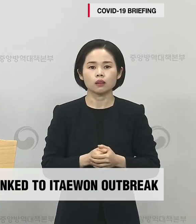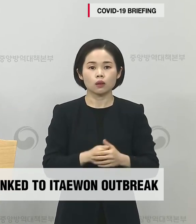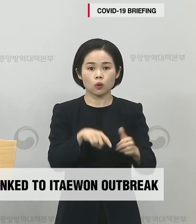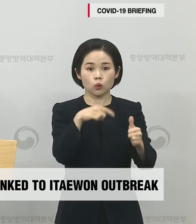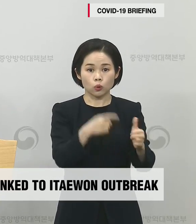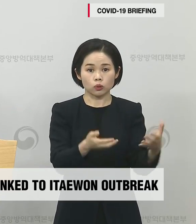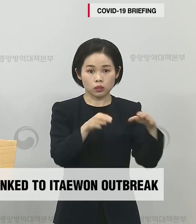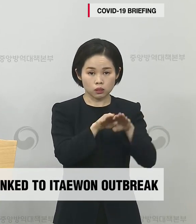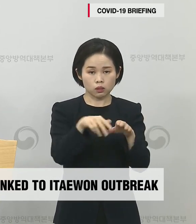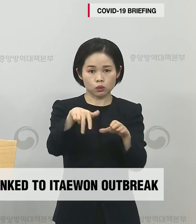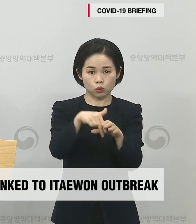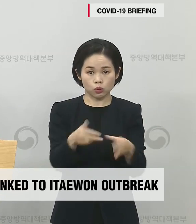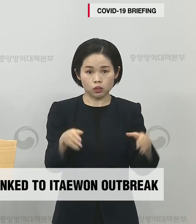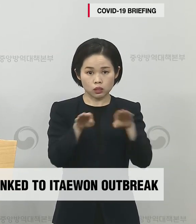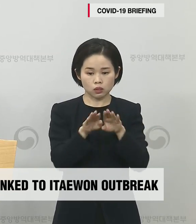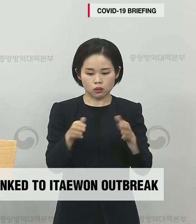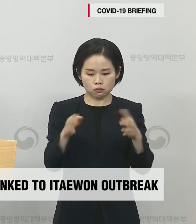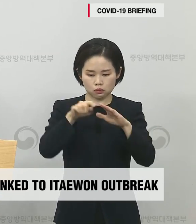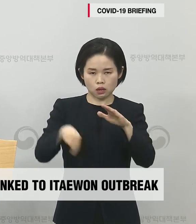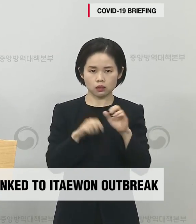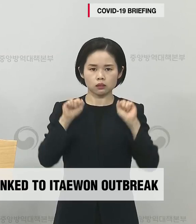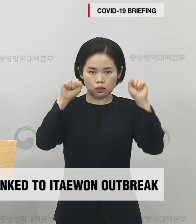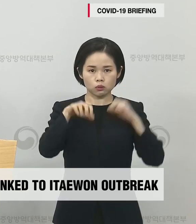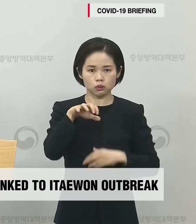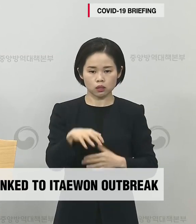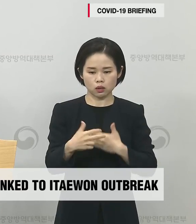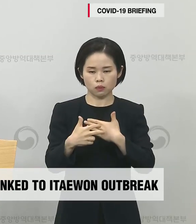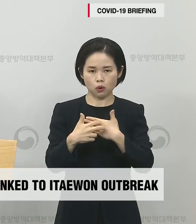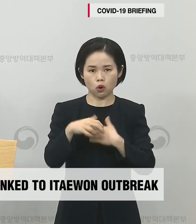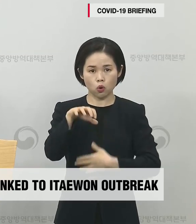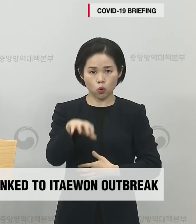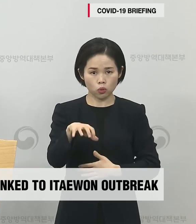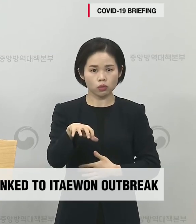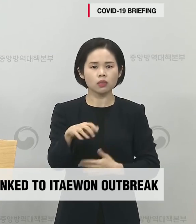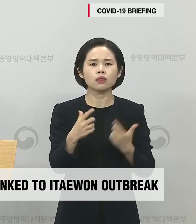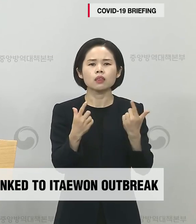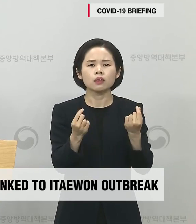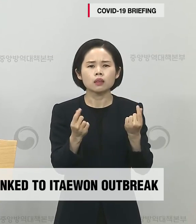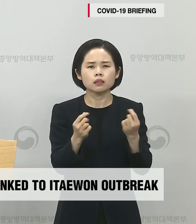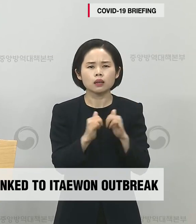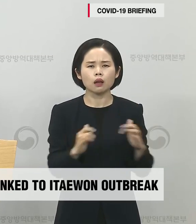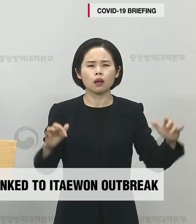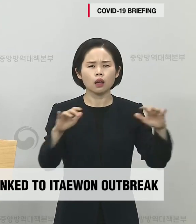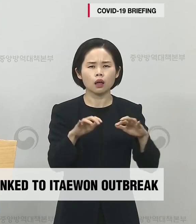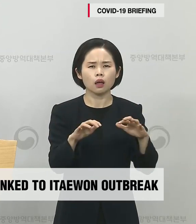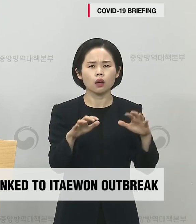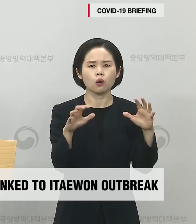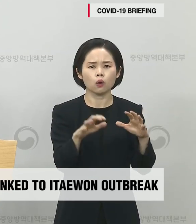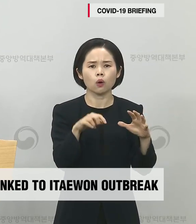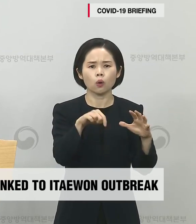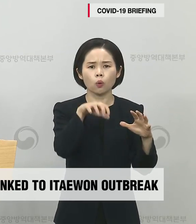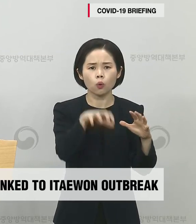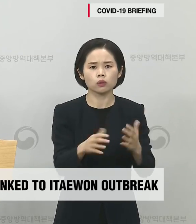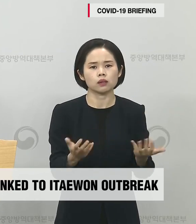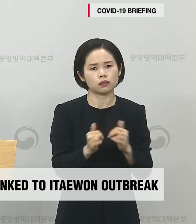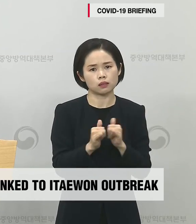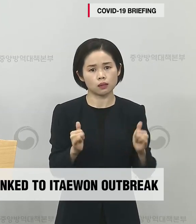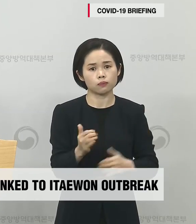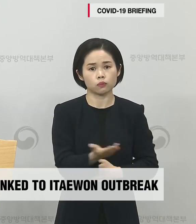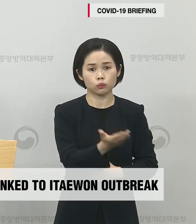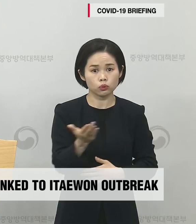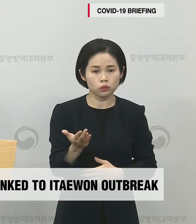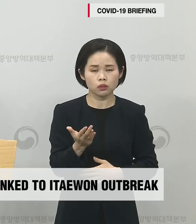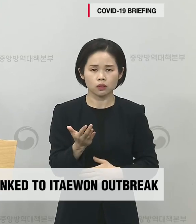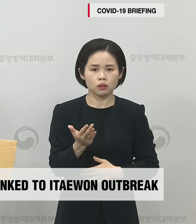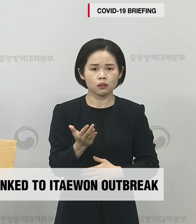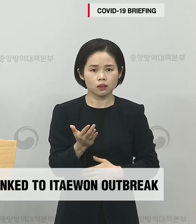other places, and contact a local health public center to get tested as soon as possible, regardless of your symptoms. And we also